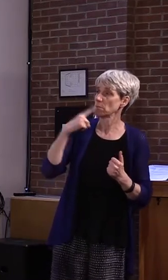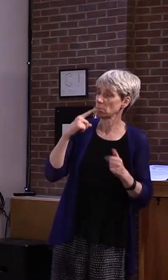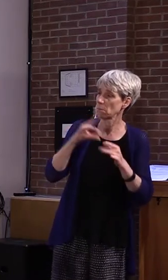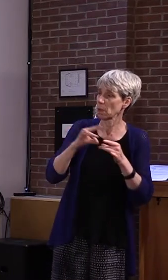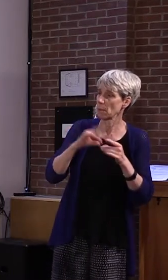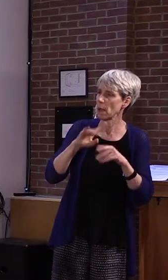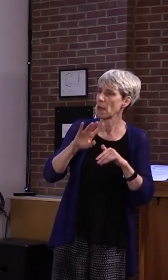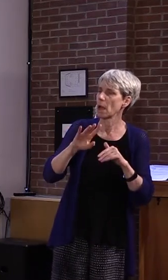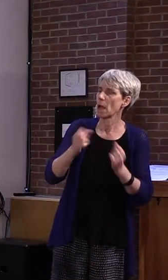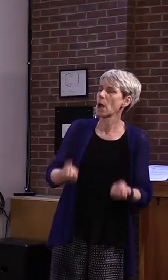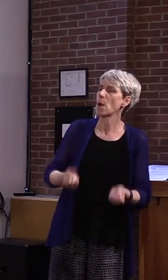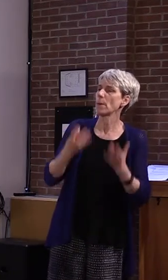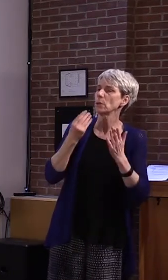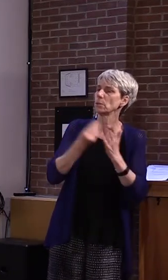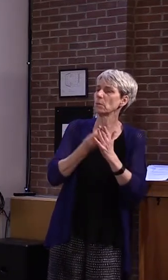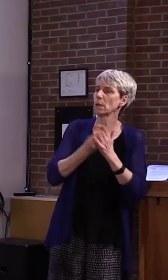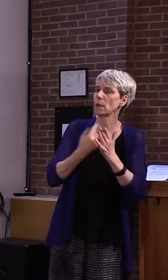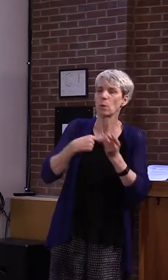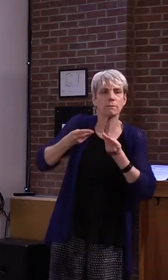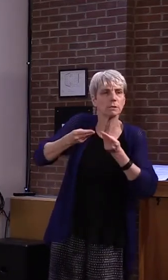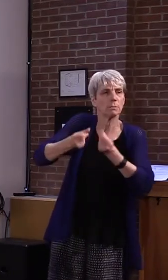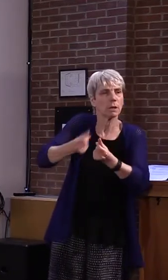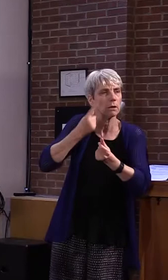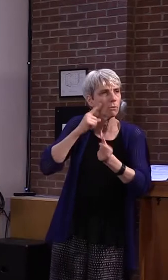we have spent thus far?